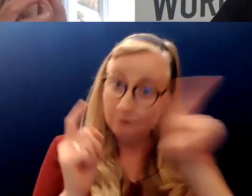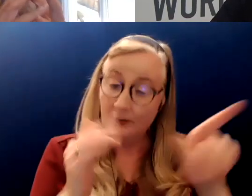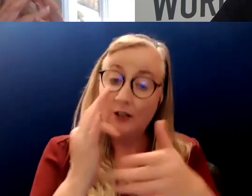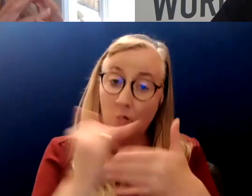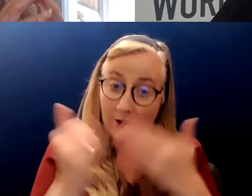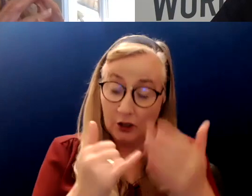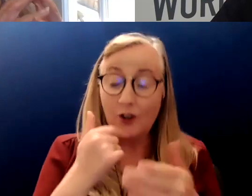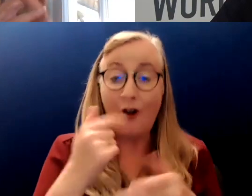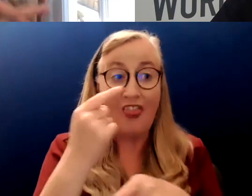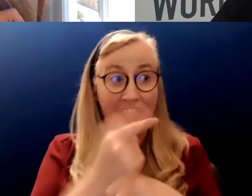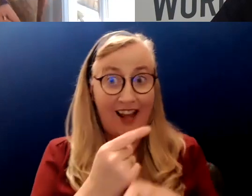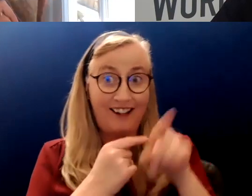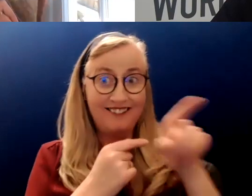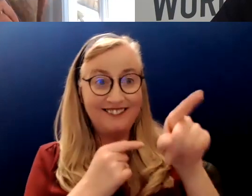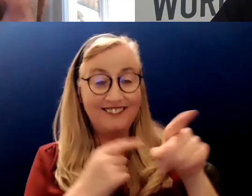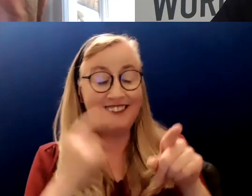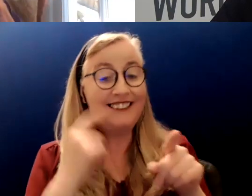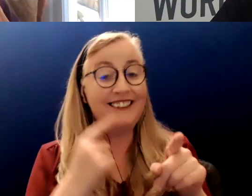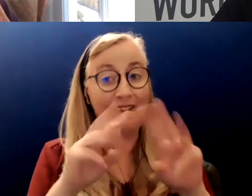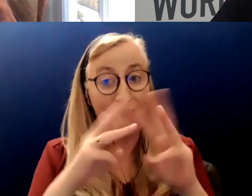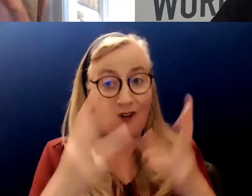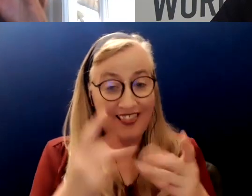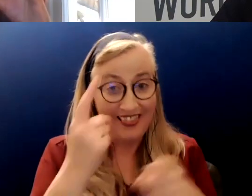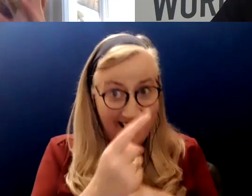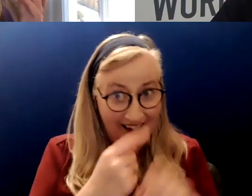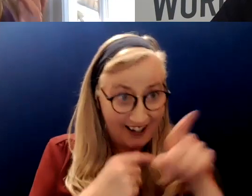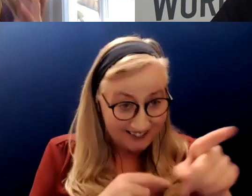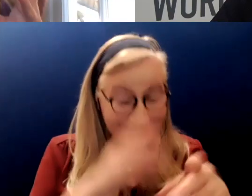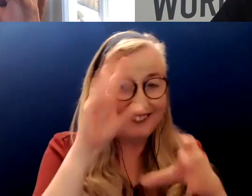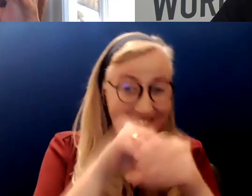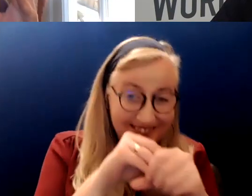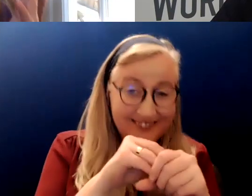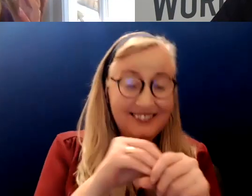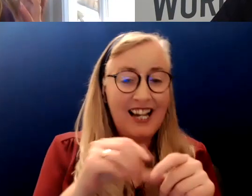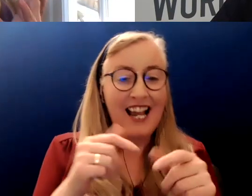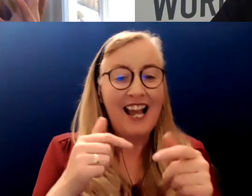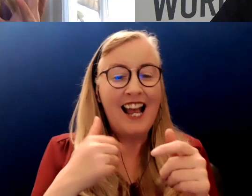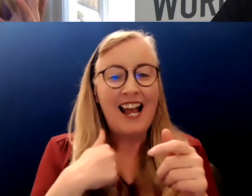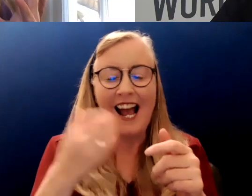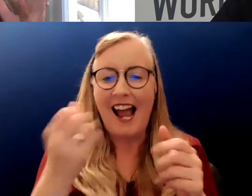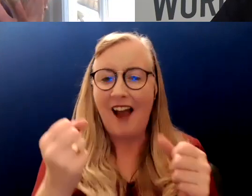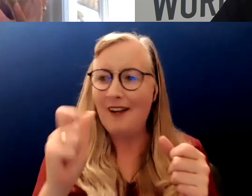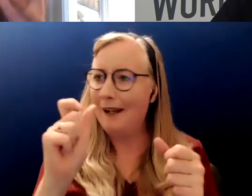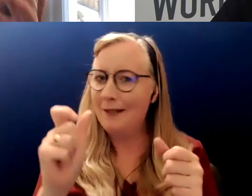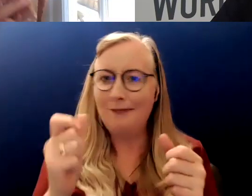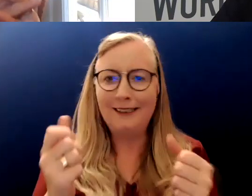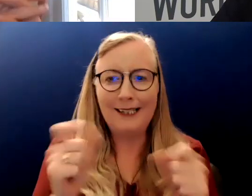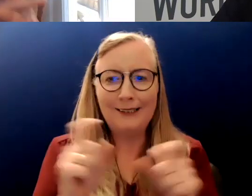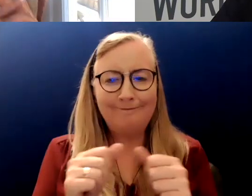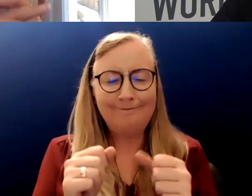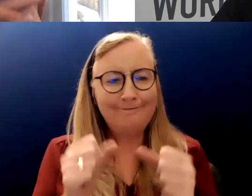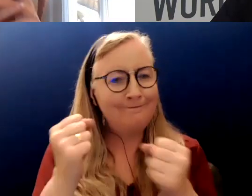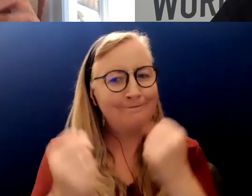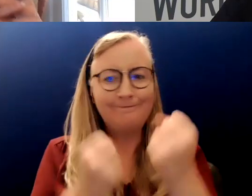deaf world there. And I'm just weighing that out. That's not where